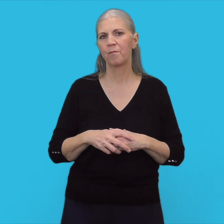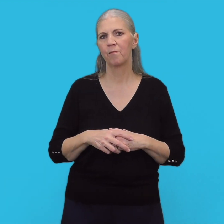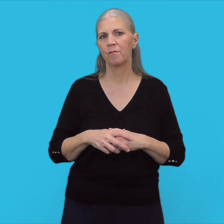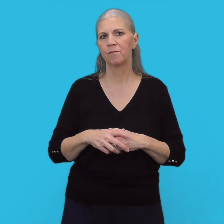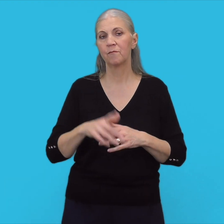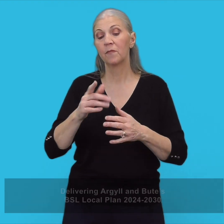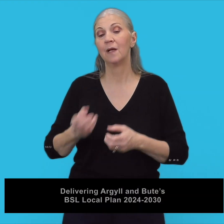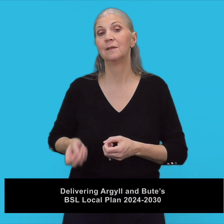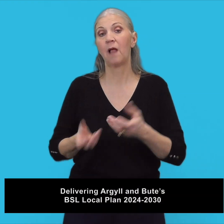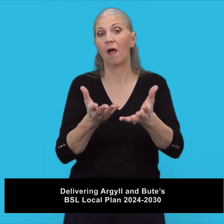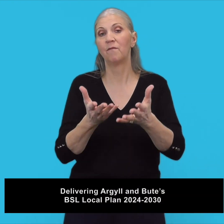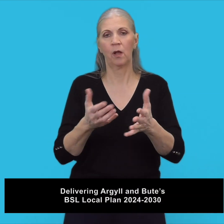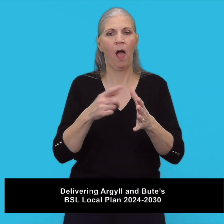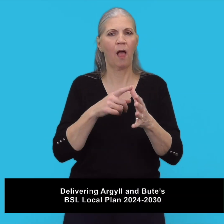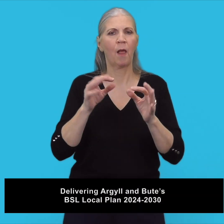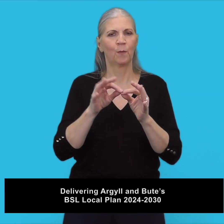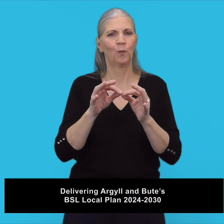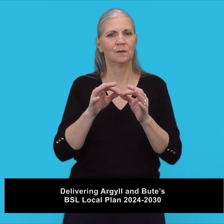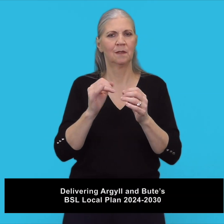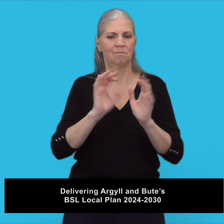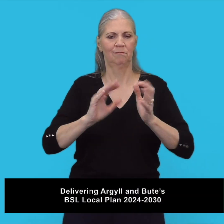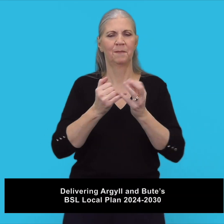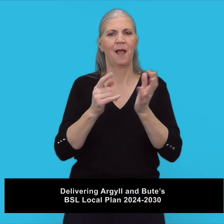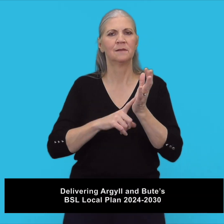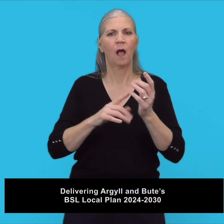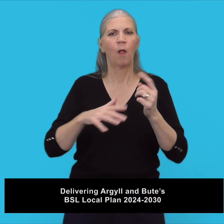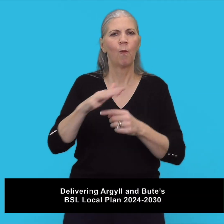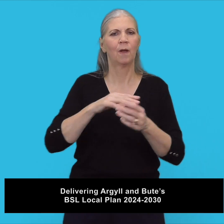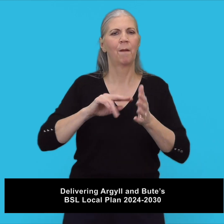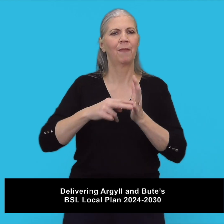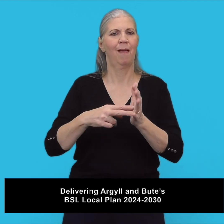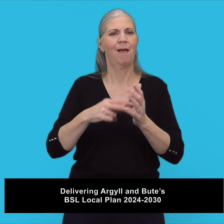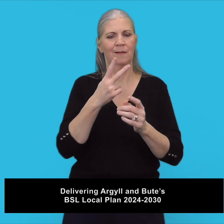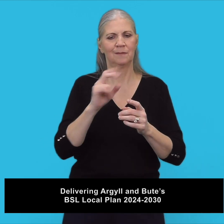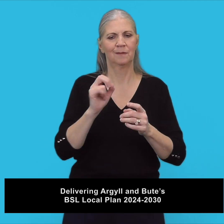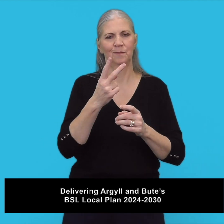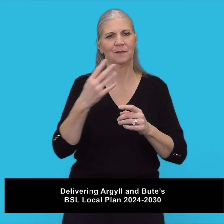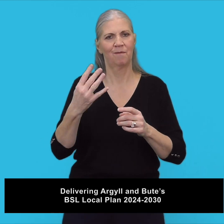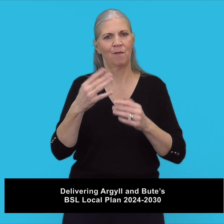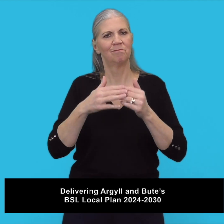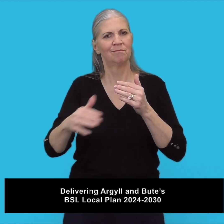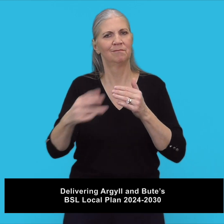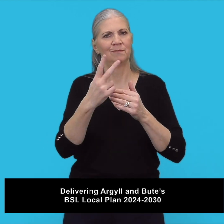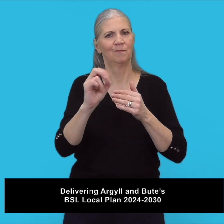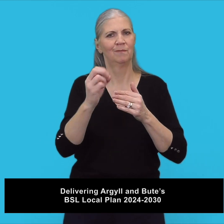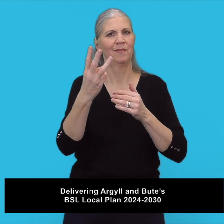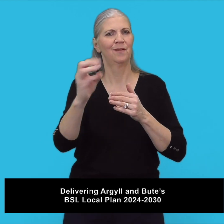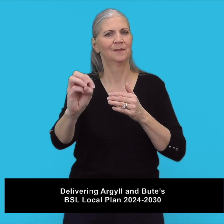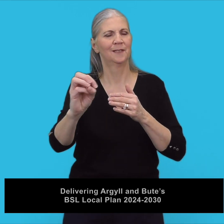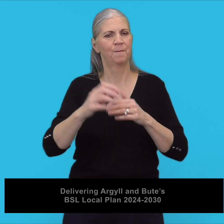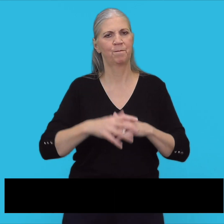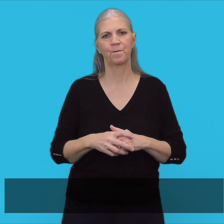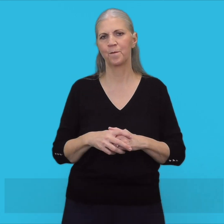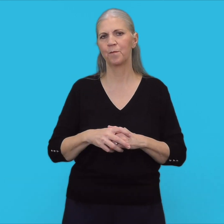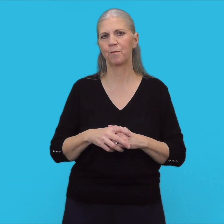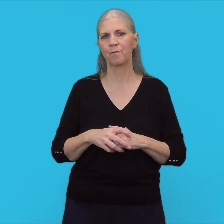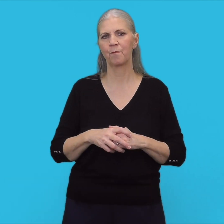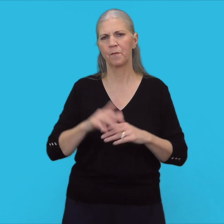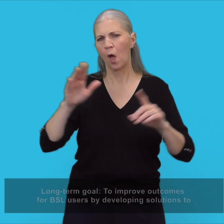Delivering Argyll and Bute's BSL Local Plan 2024 to 2030.